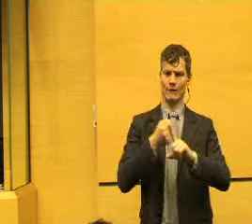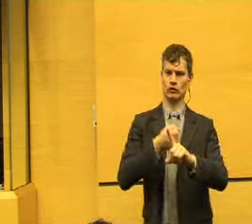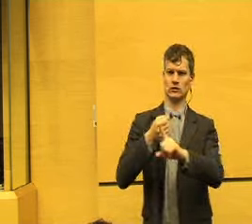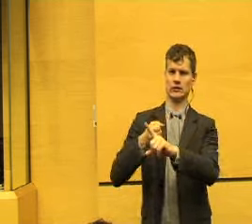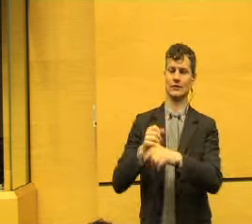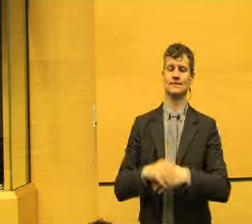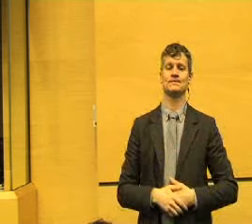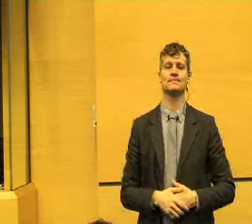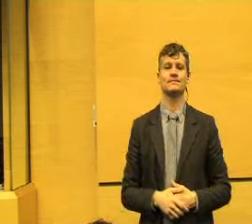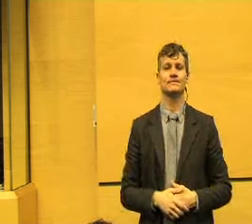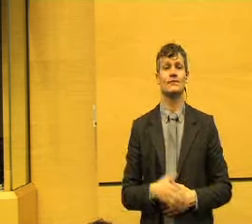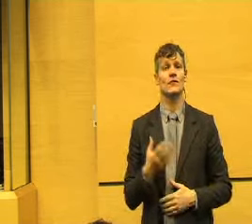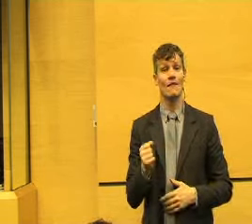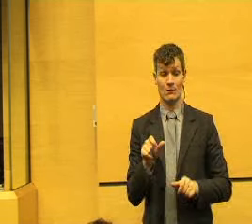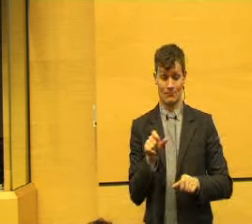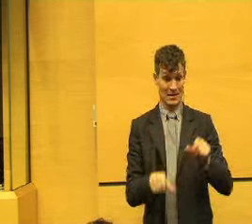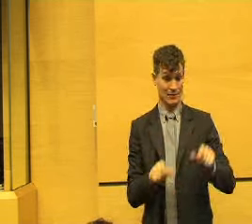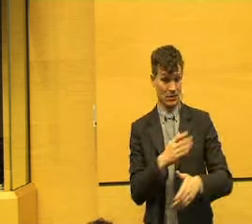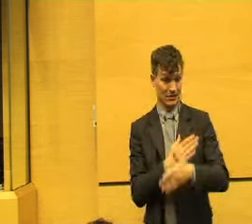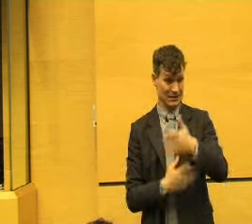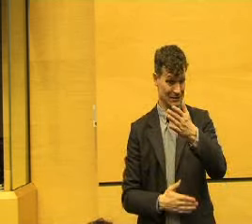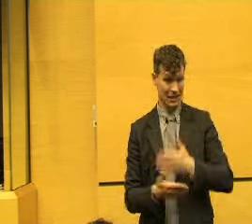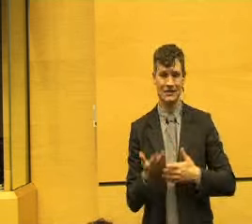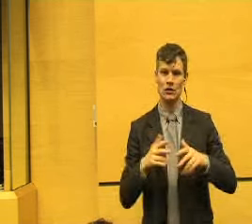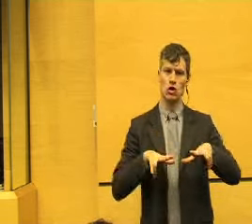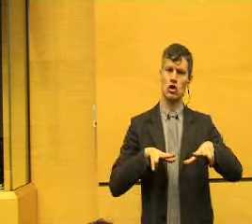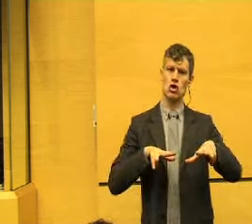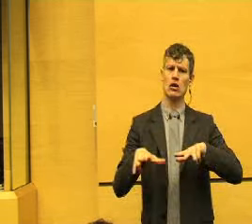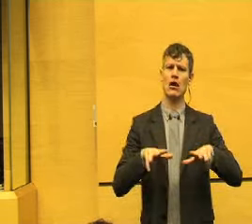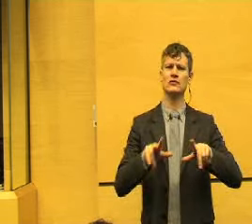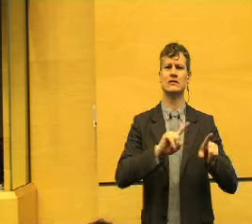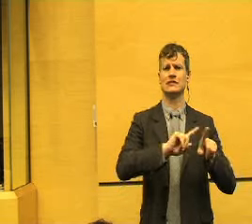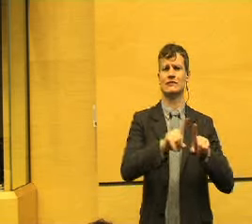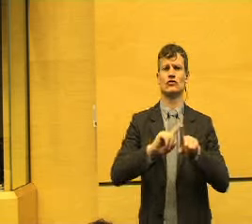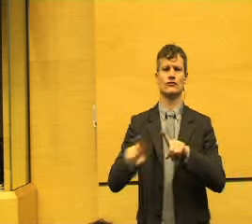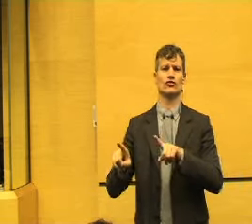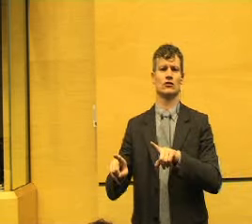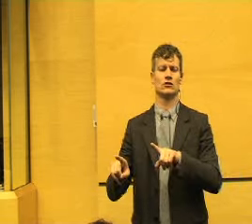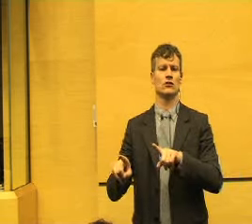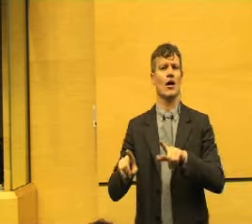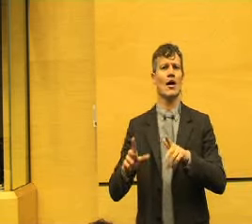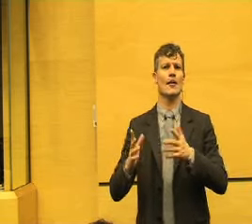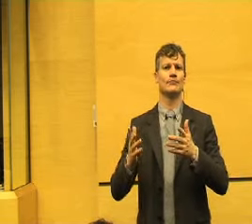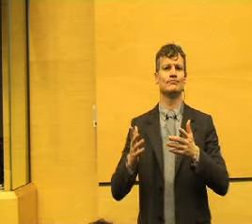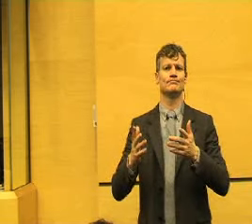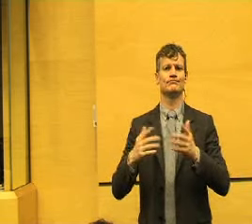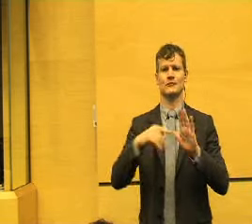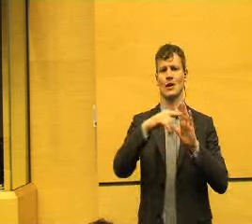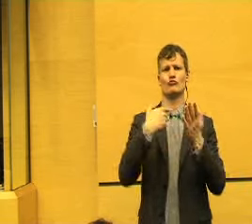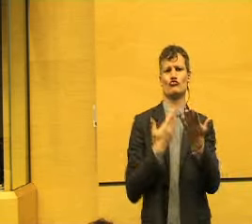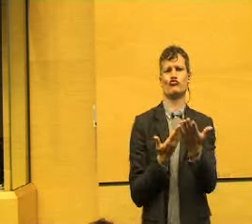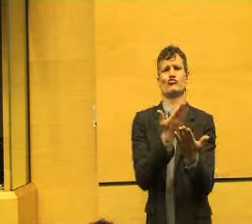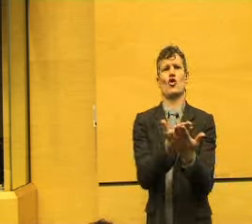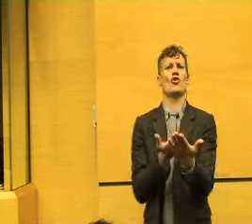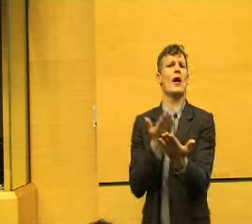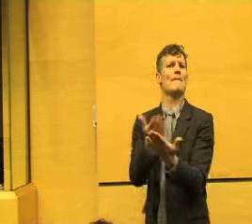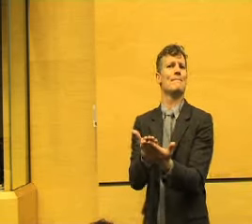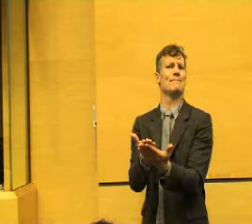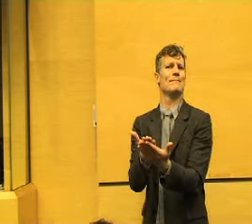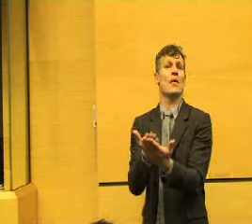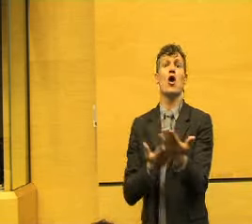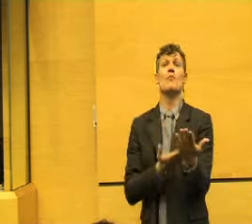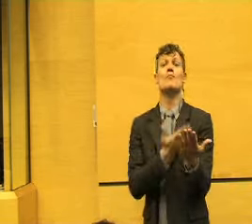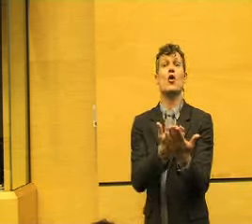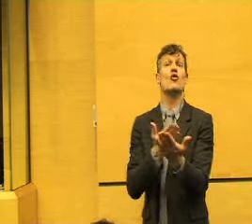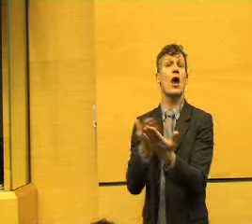Persons with Disability have organized awareness raising program to encourage the society to be